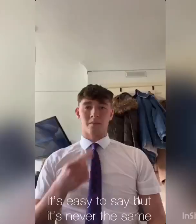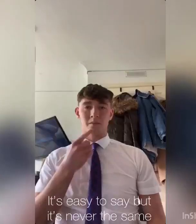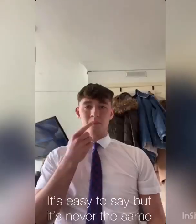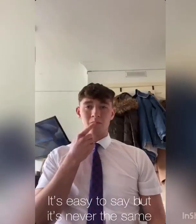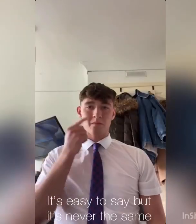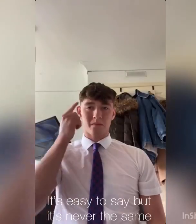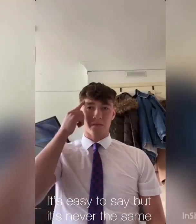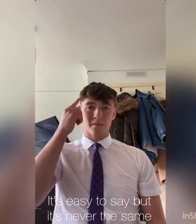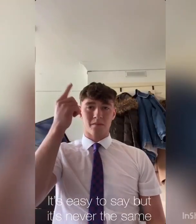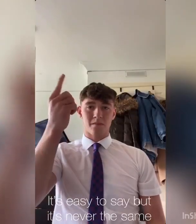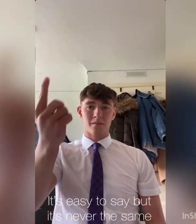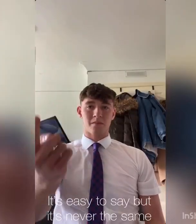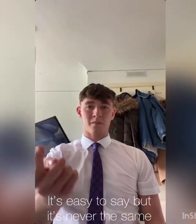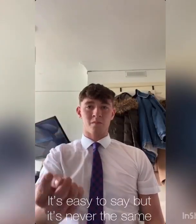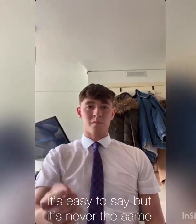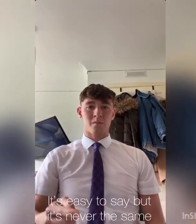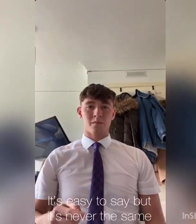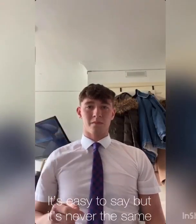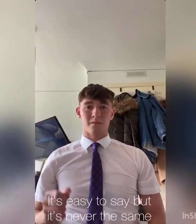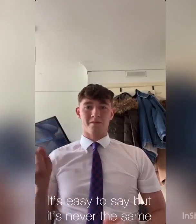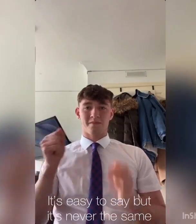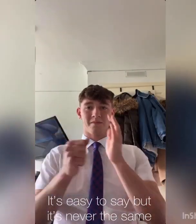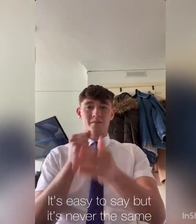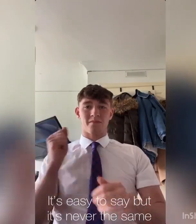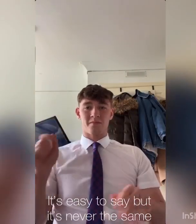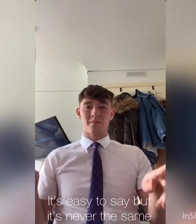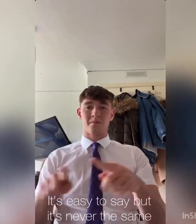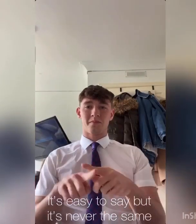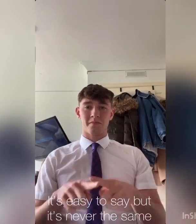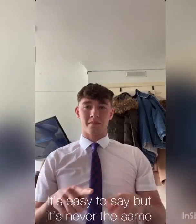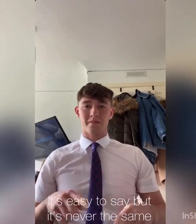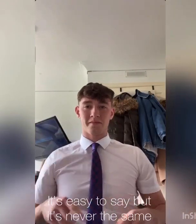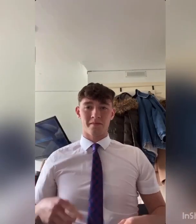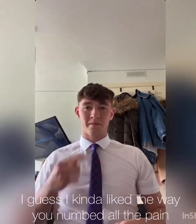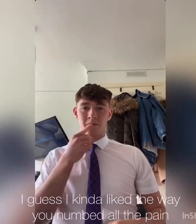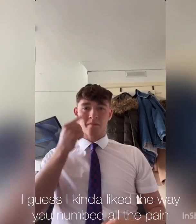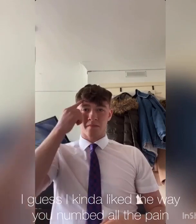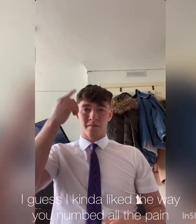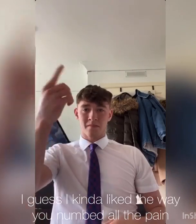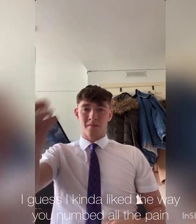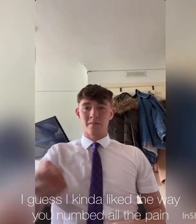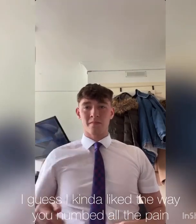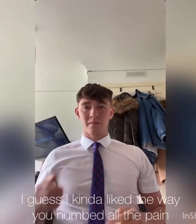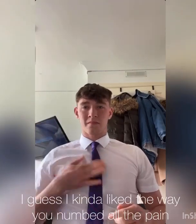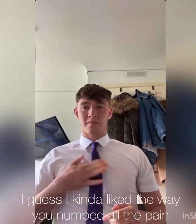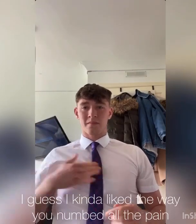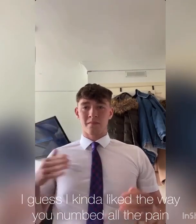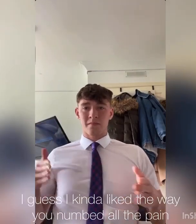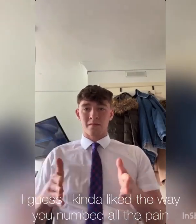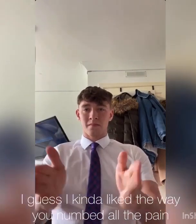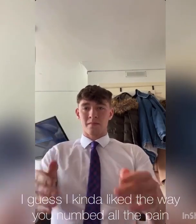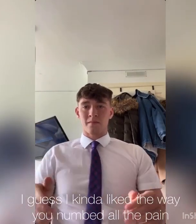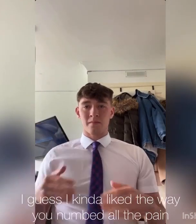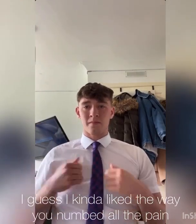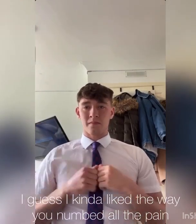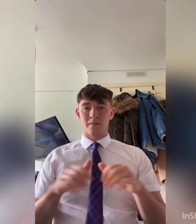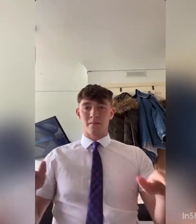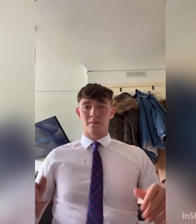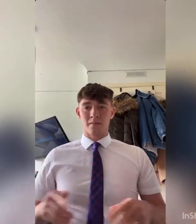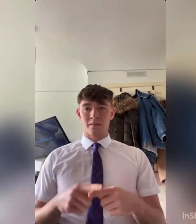It's easy to say, but it's never the same. I guess I kinda like the way you numbed all the